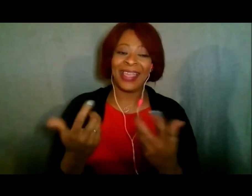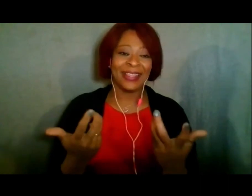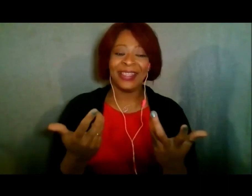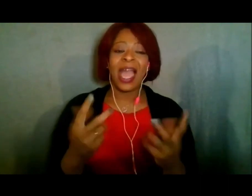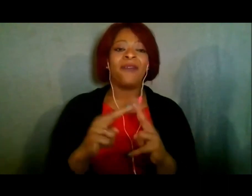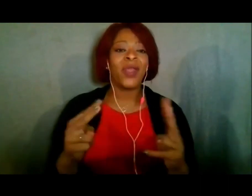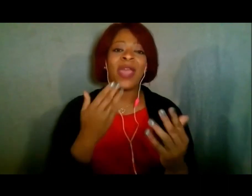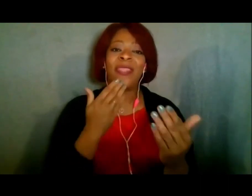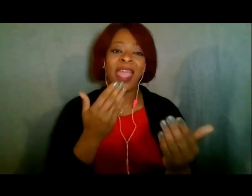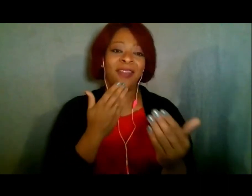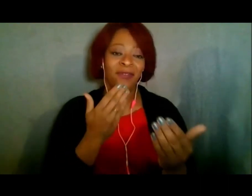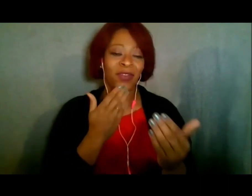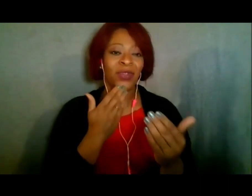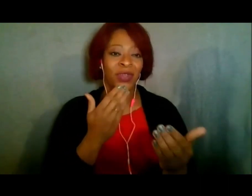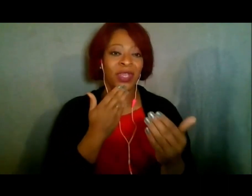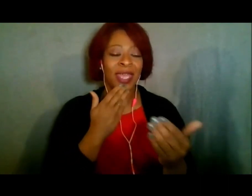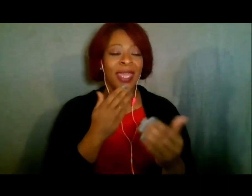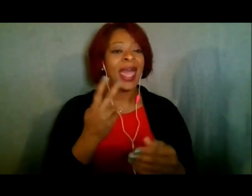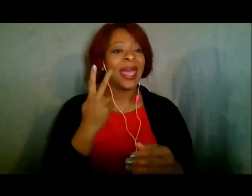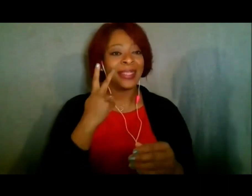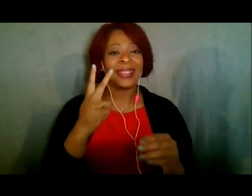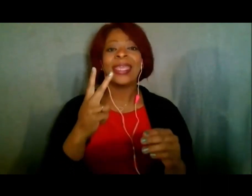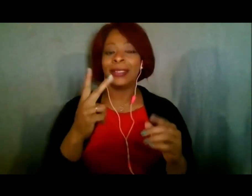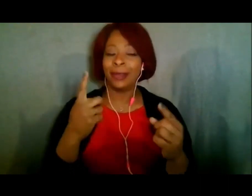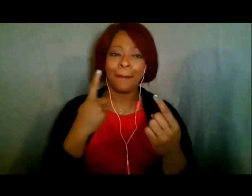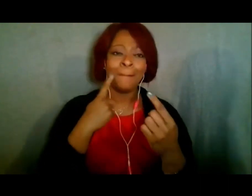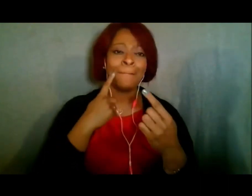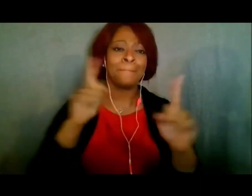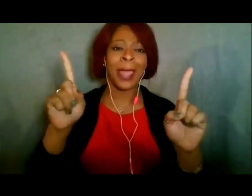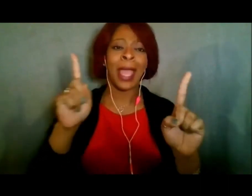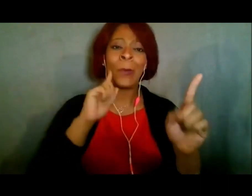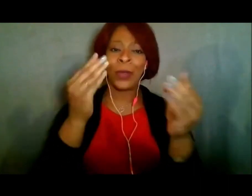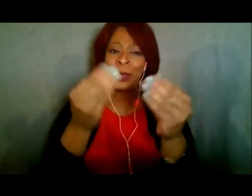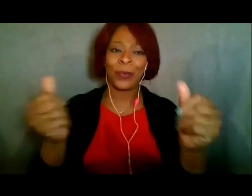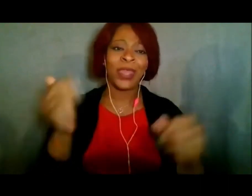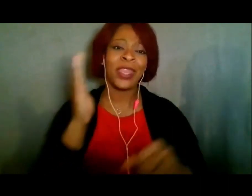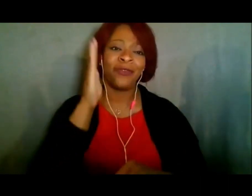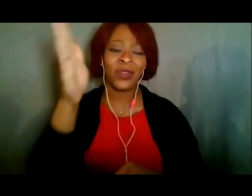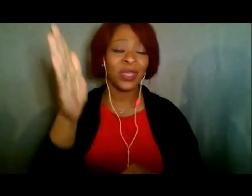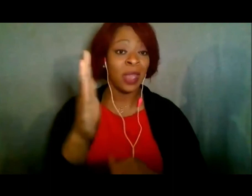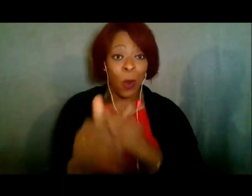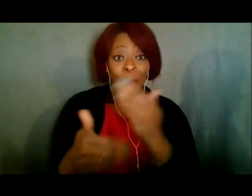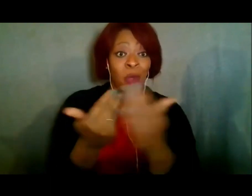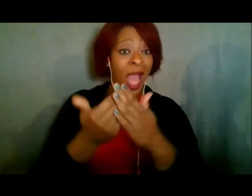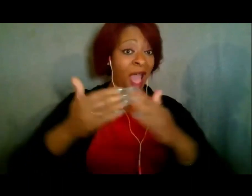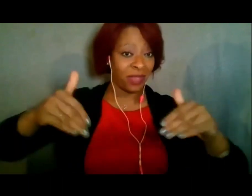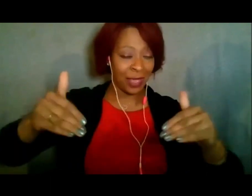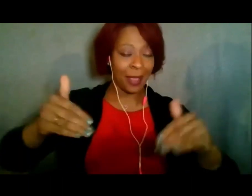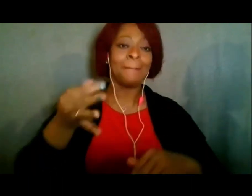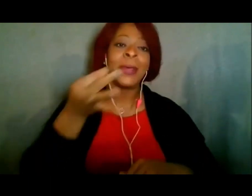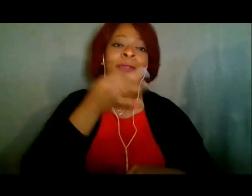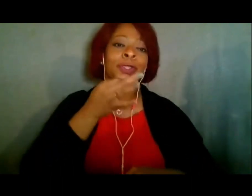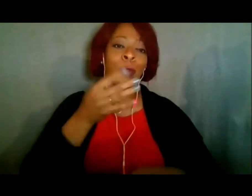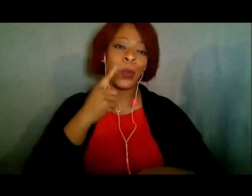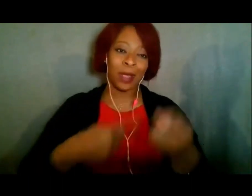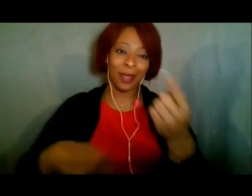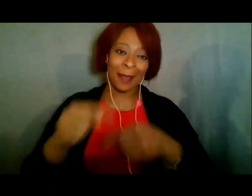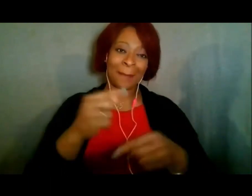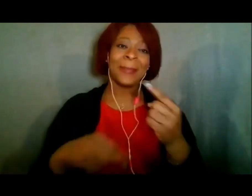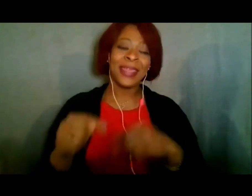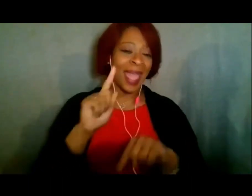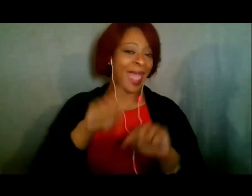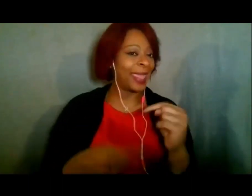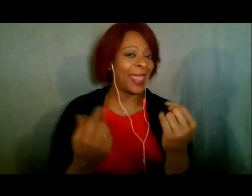very thankful. I see the light at the end of the tunnel. We're not there yet, but it's coming, and I can't